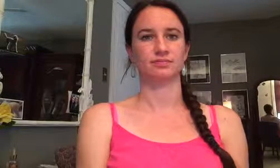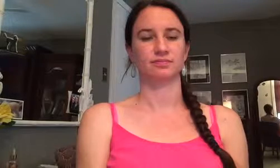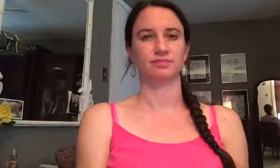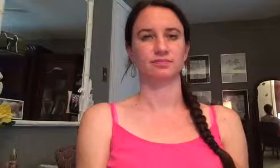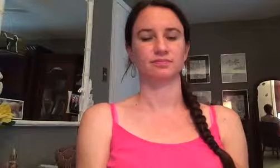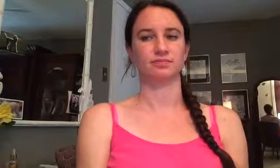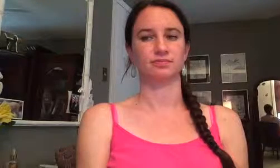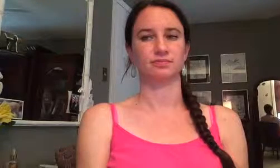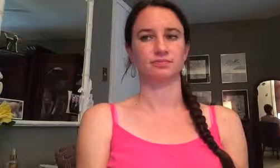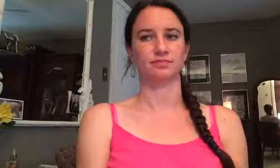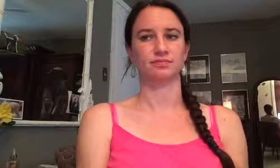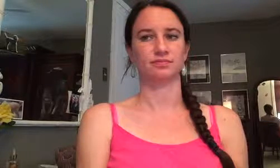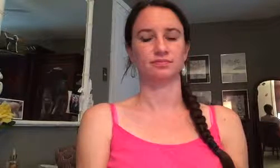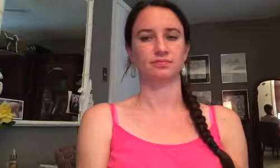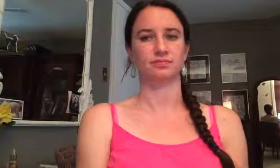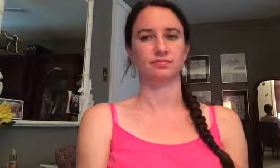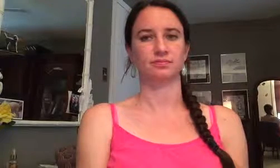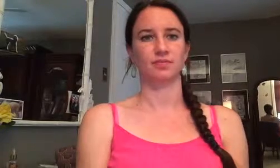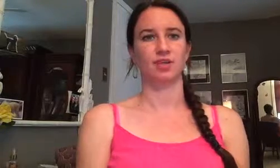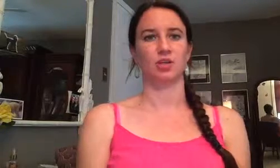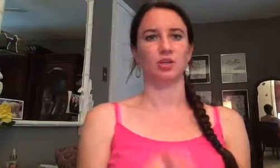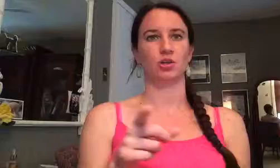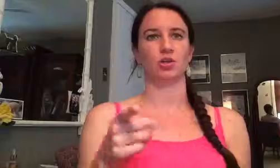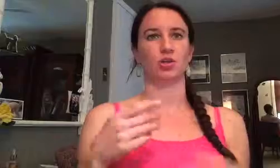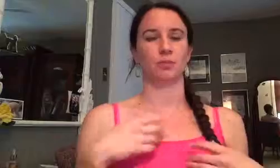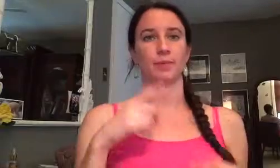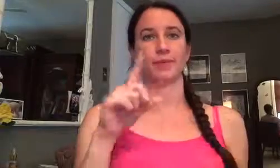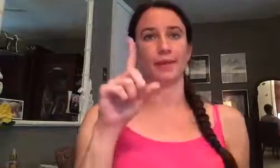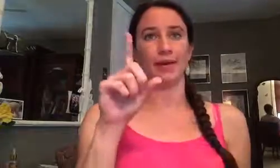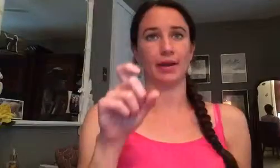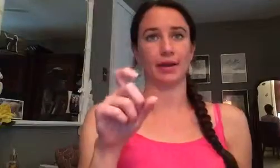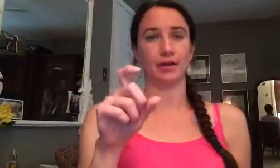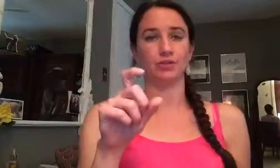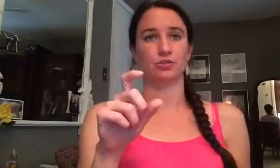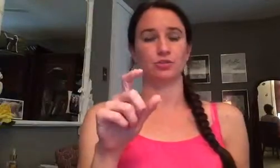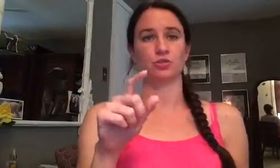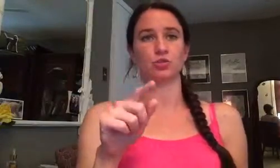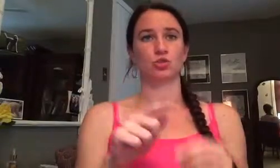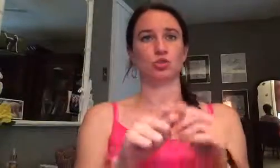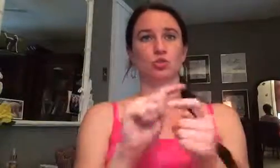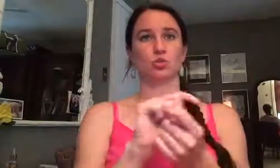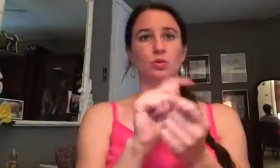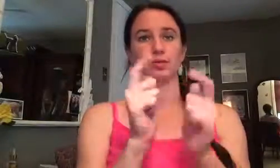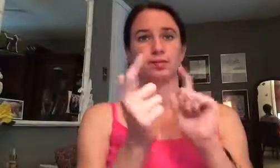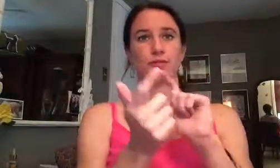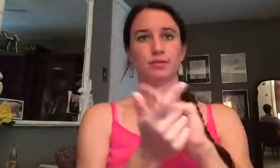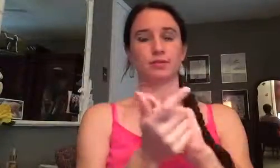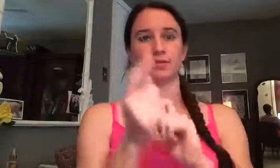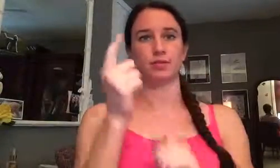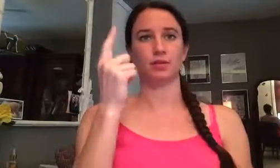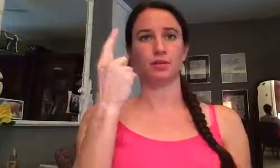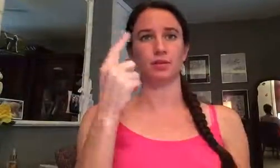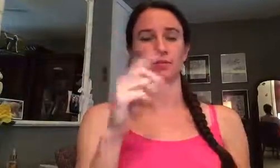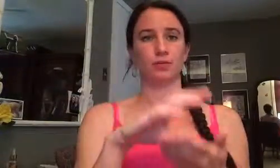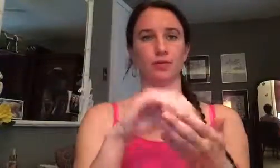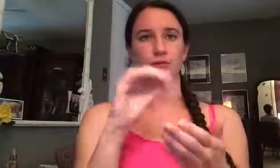You have been asked to transliterate for a deaf student in a mainstream 5th grade math class for